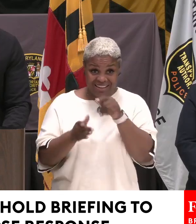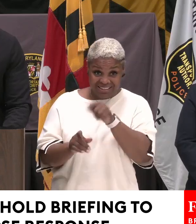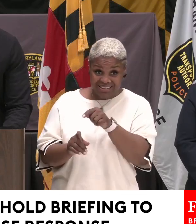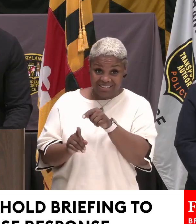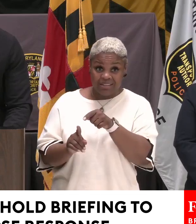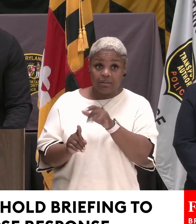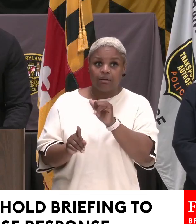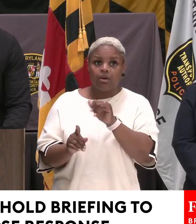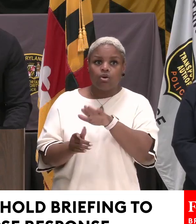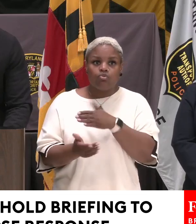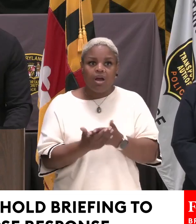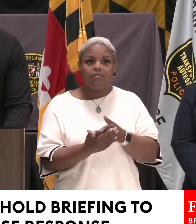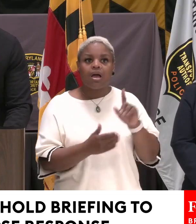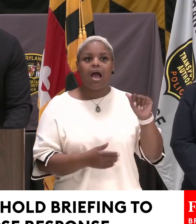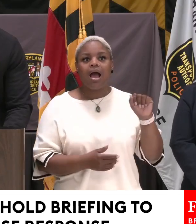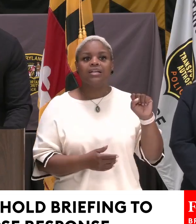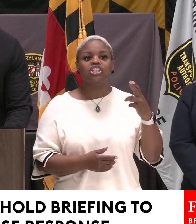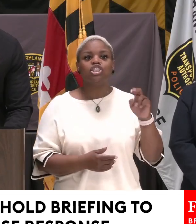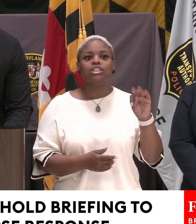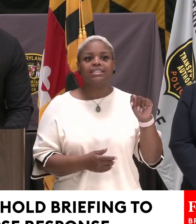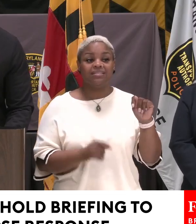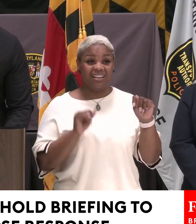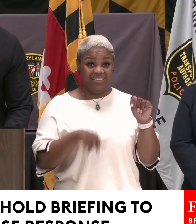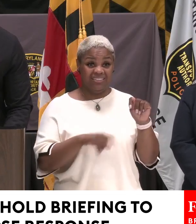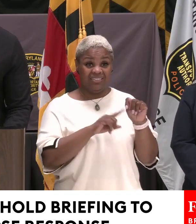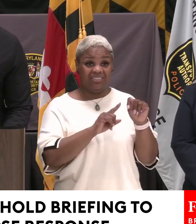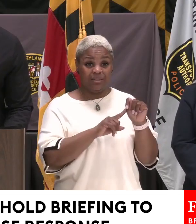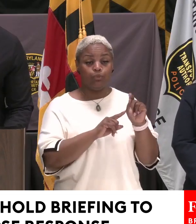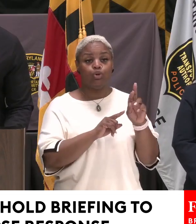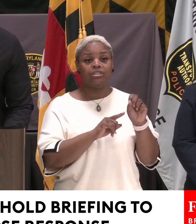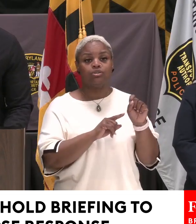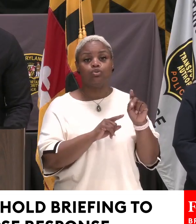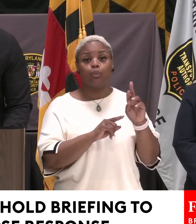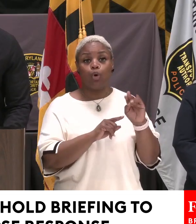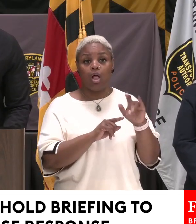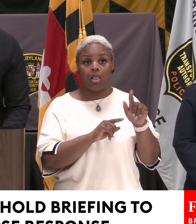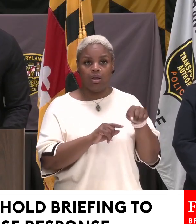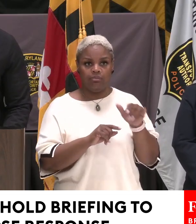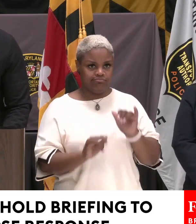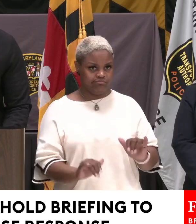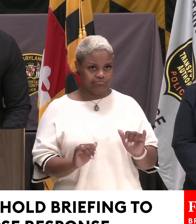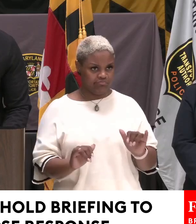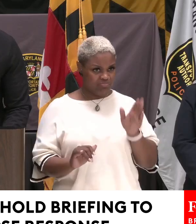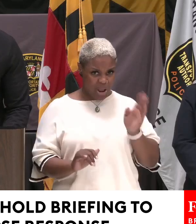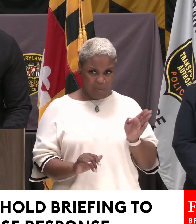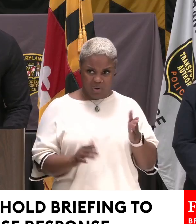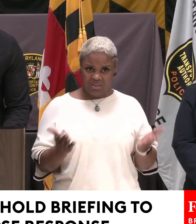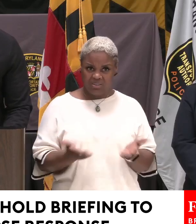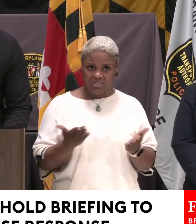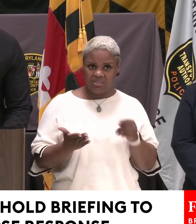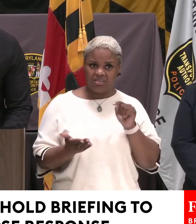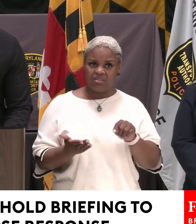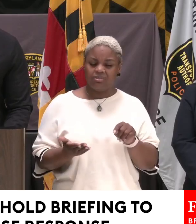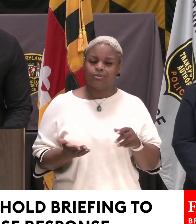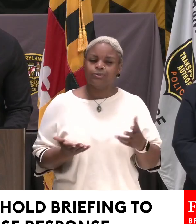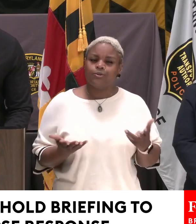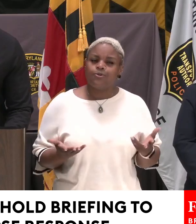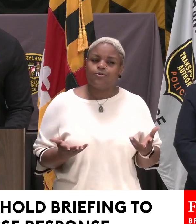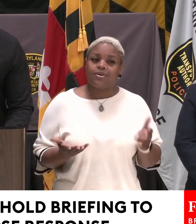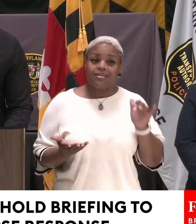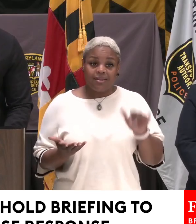the Seagrit Marine Terminal at the Port of Baltimore, operated by Ports America Chesapeake.